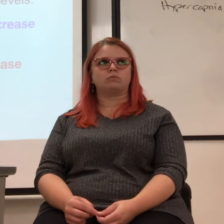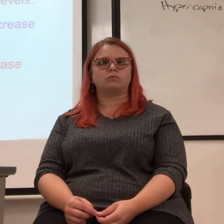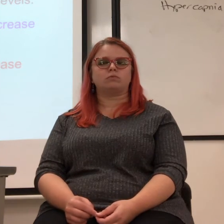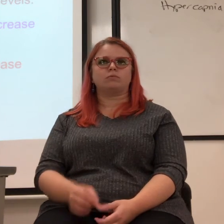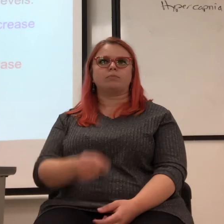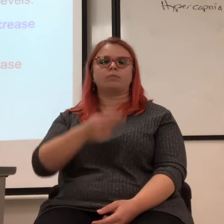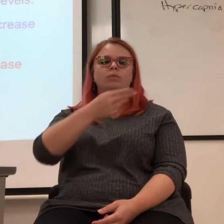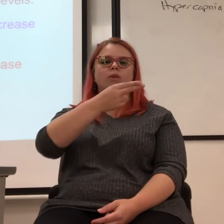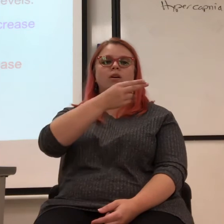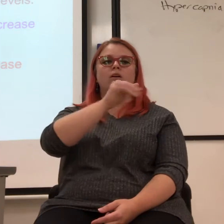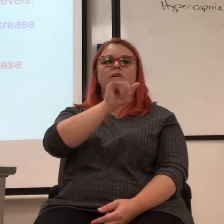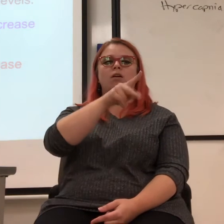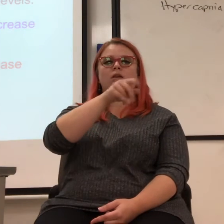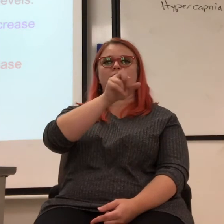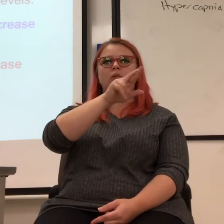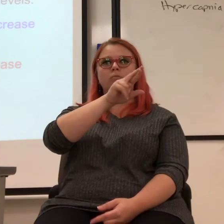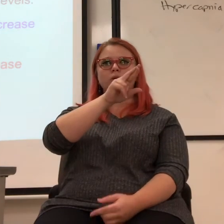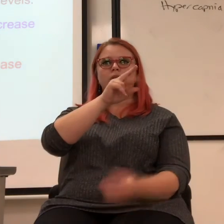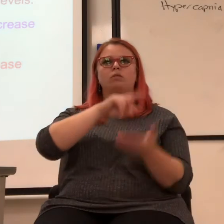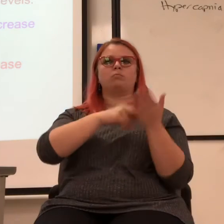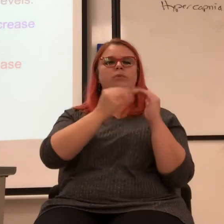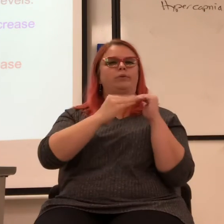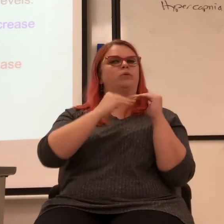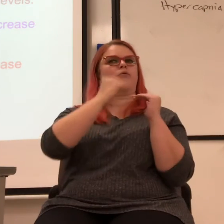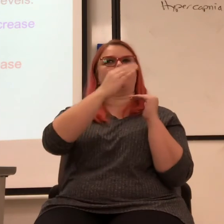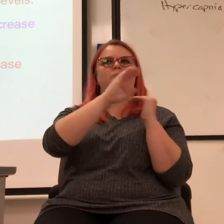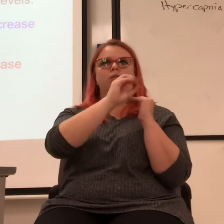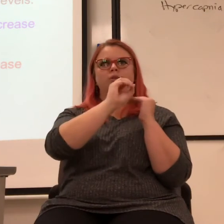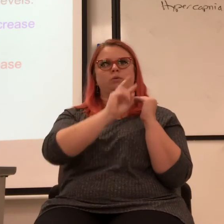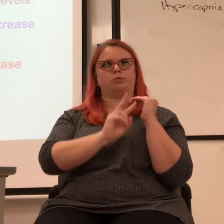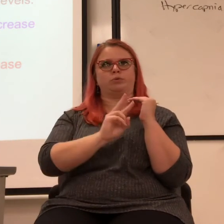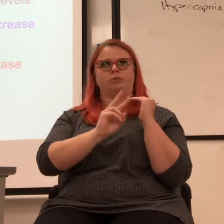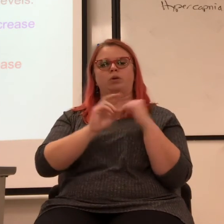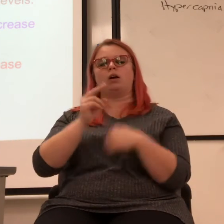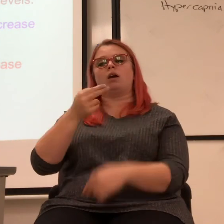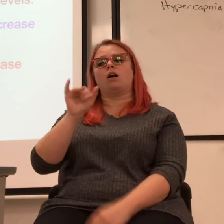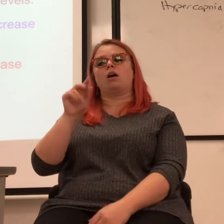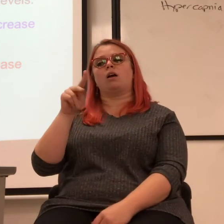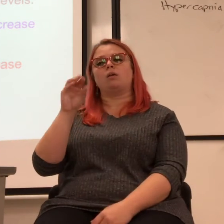Hyper, too much. You're increasing the CO2. Hypo.